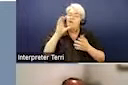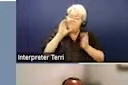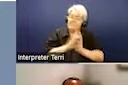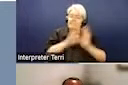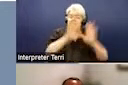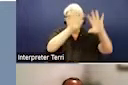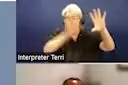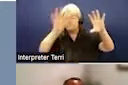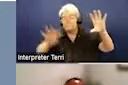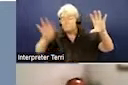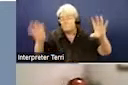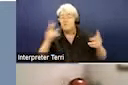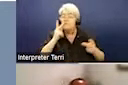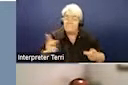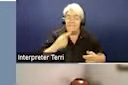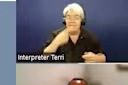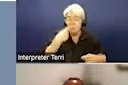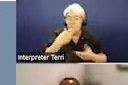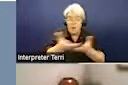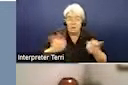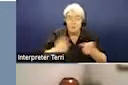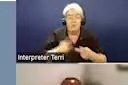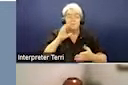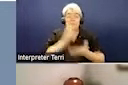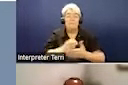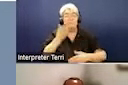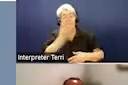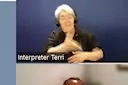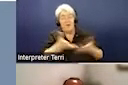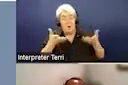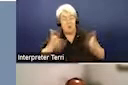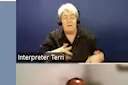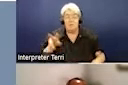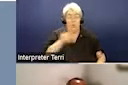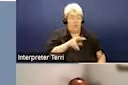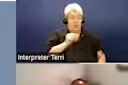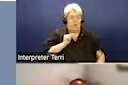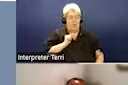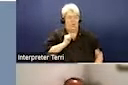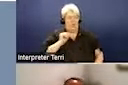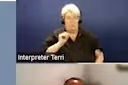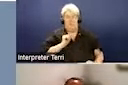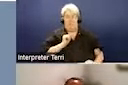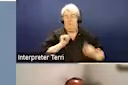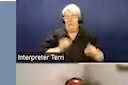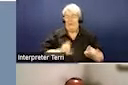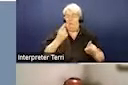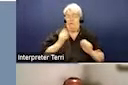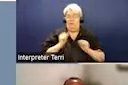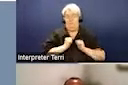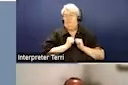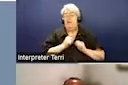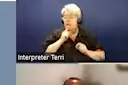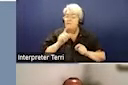see your picture. For those who already have their pictures, I've been told that if you don't particularly care for that picture, you're welcome to send us